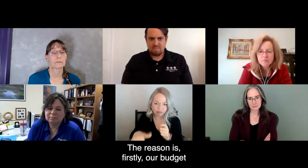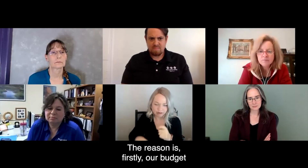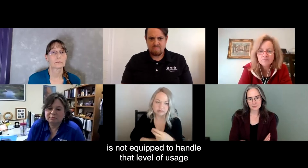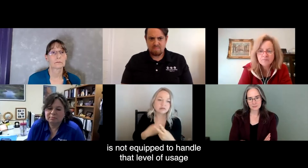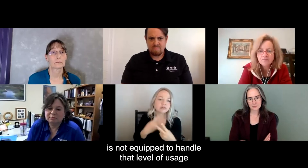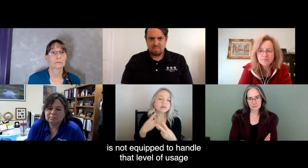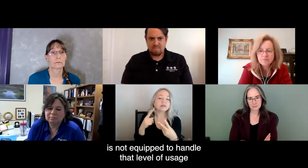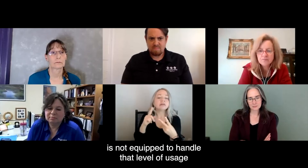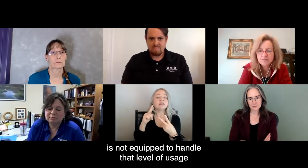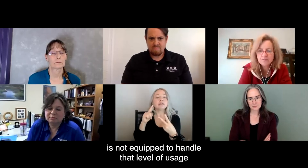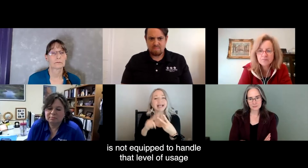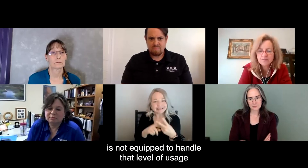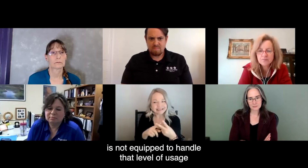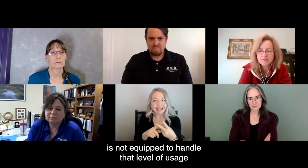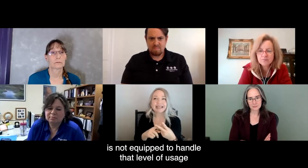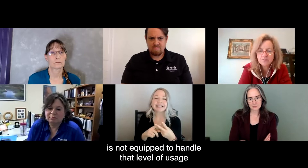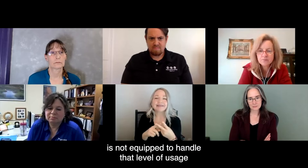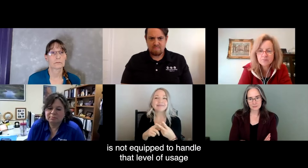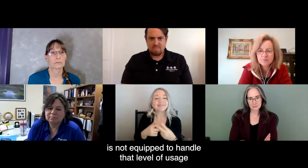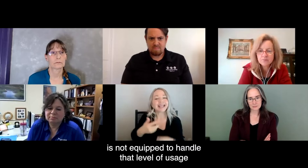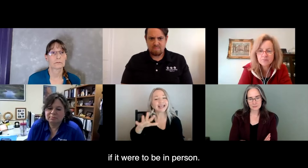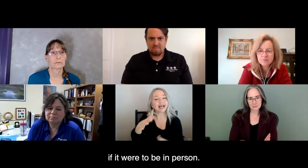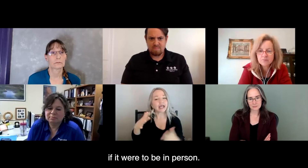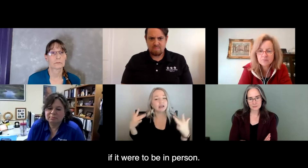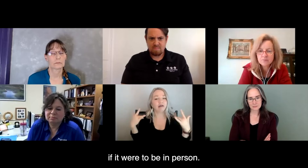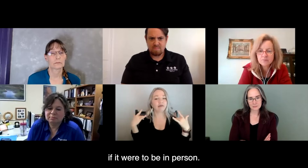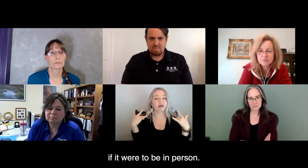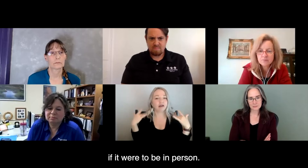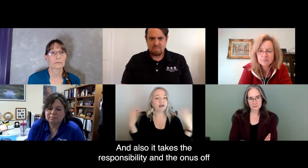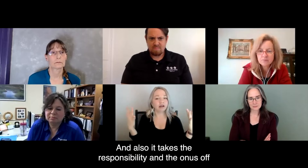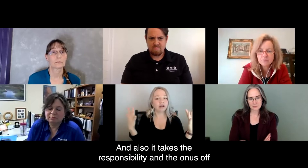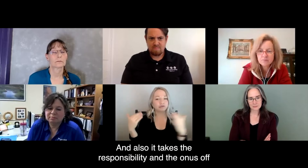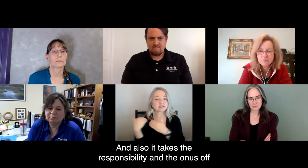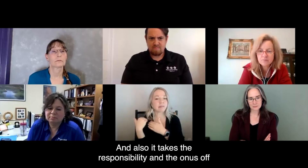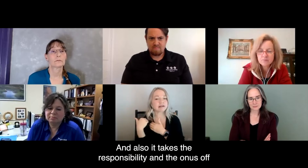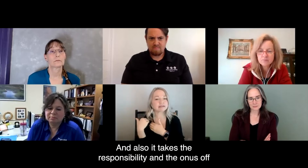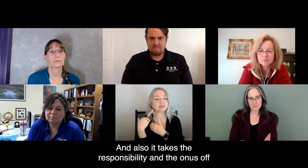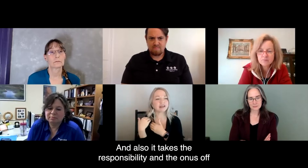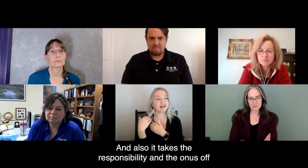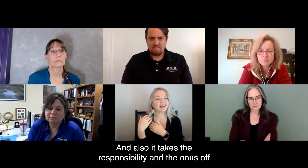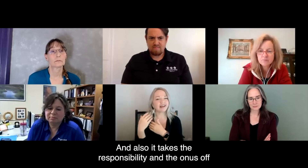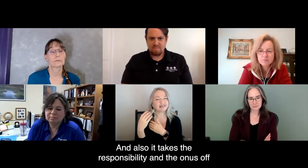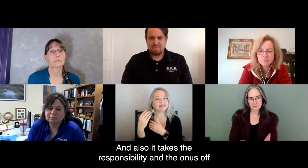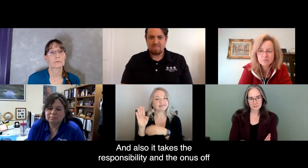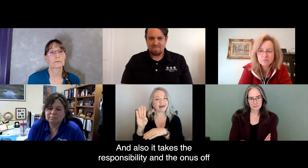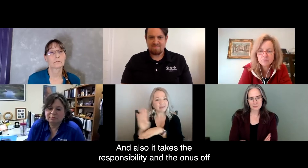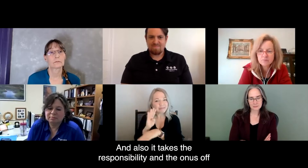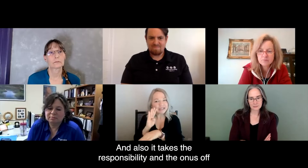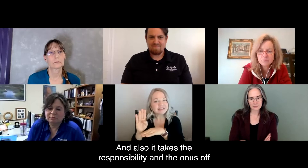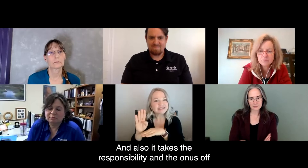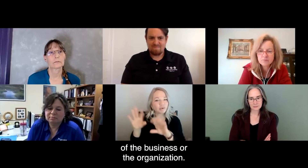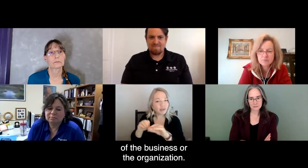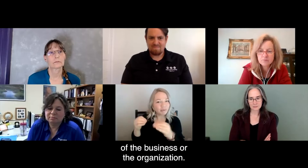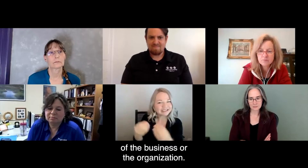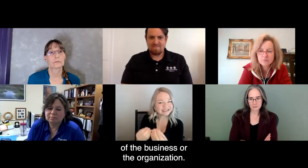our budget is not equipped to handle that level of usage if it were to be in person. And also it takes the responsibility and the